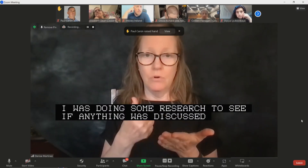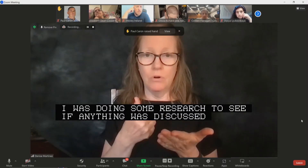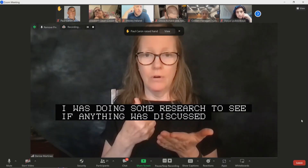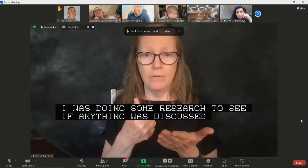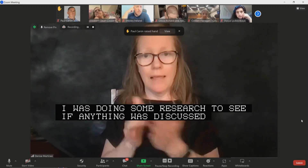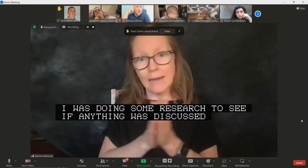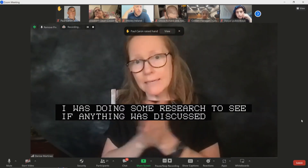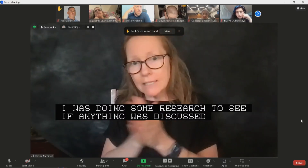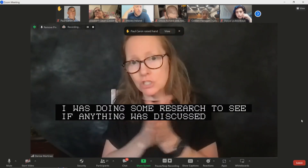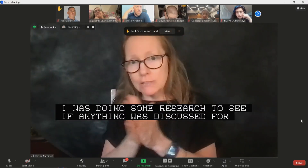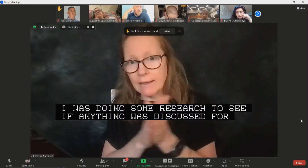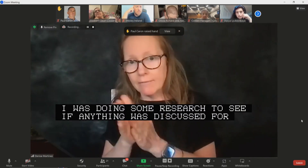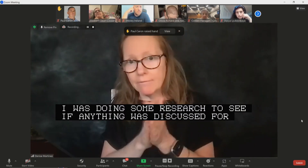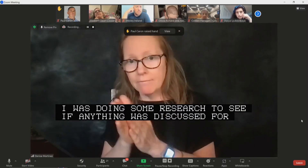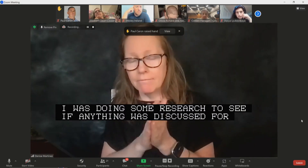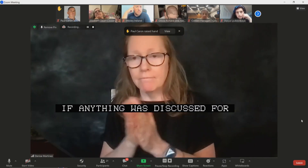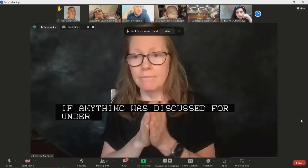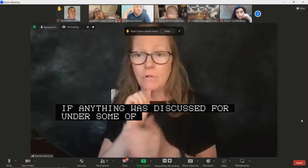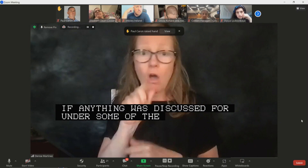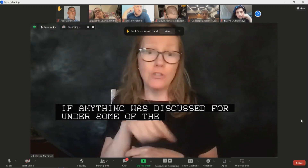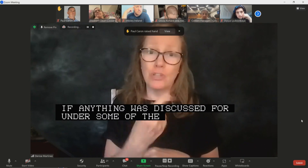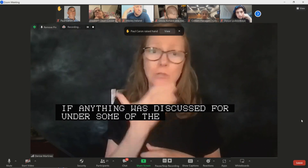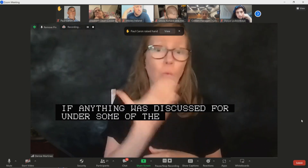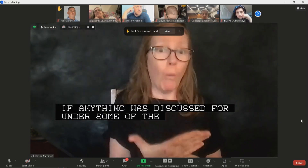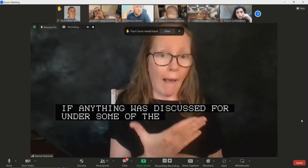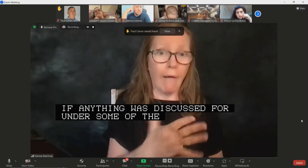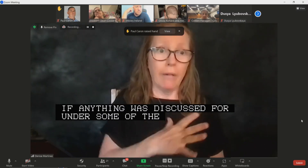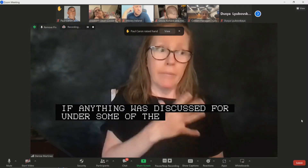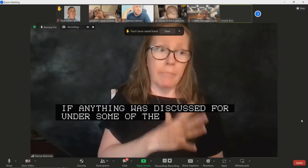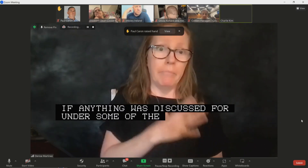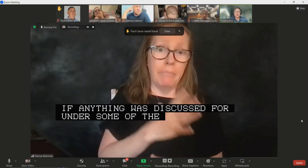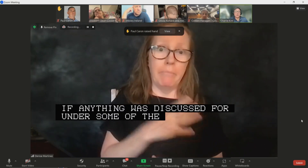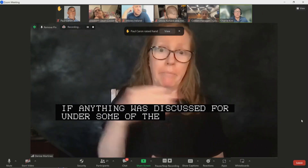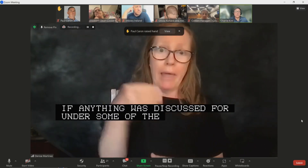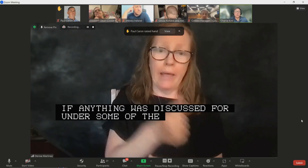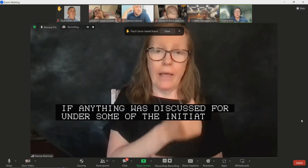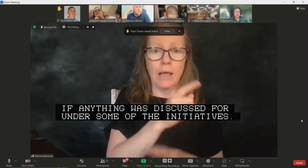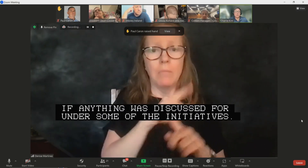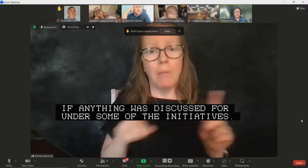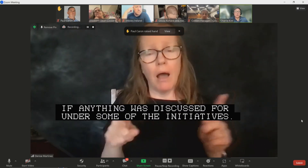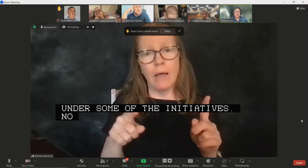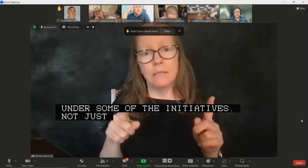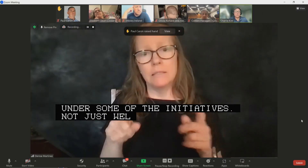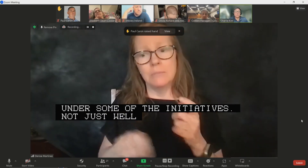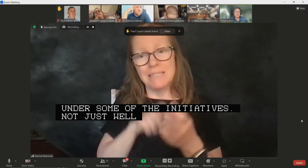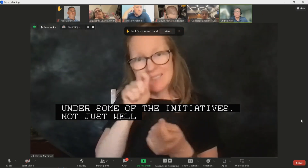just well-paying jobs, but also carve-outs for